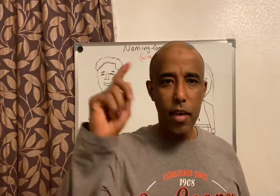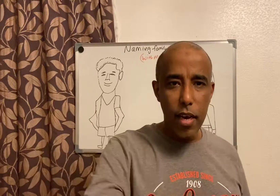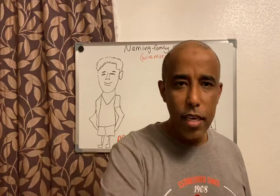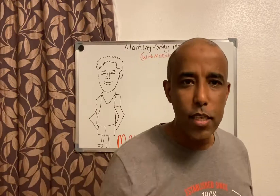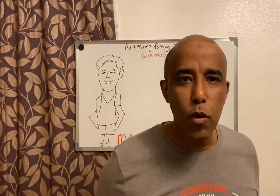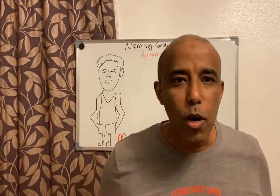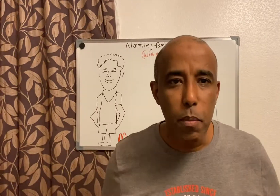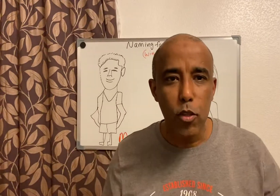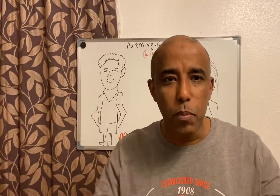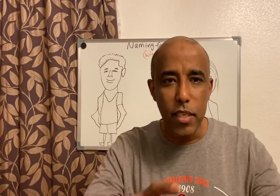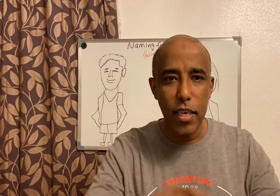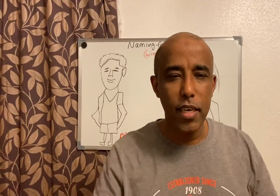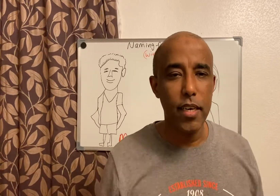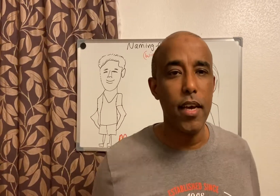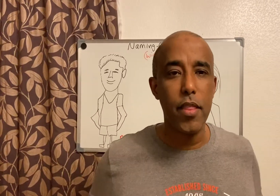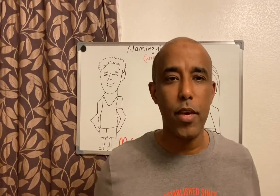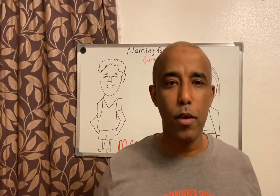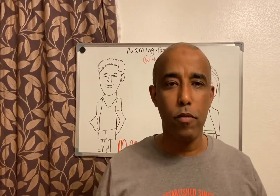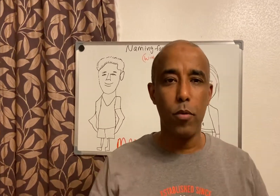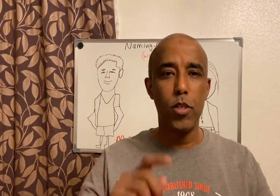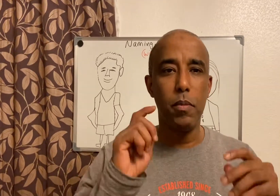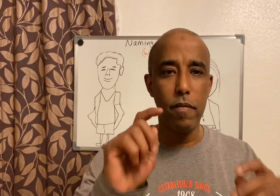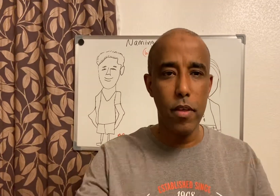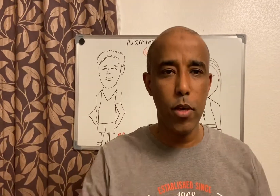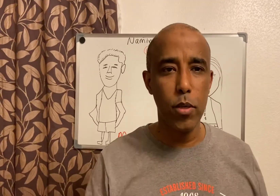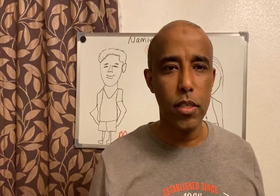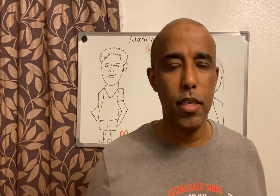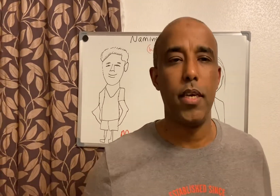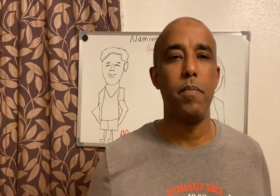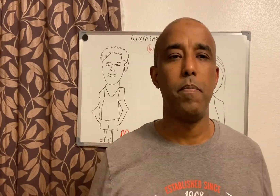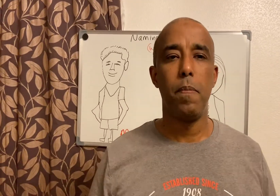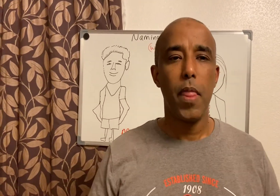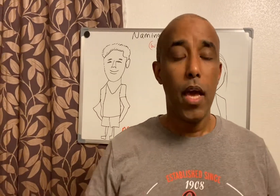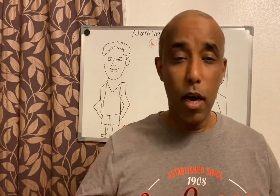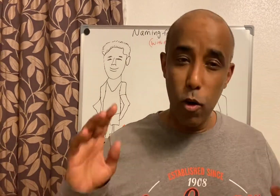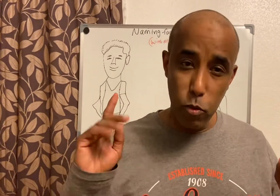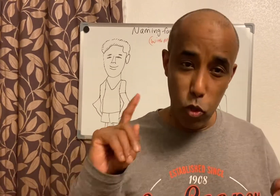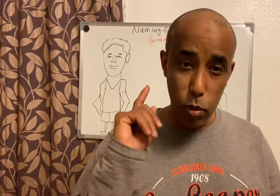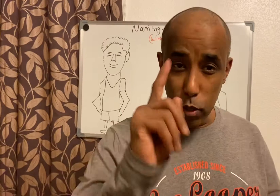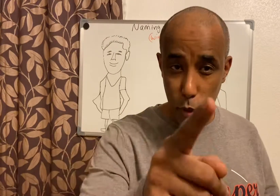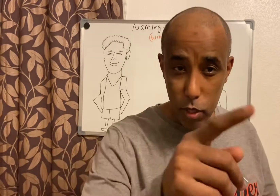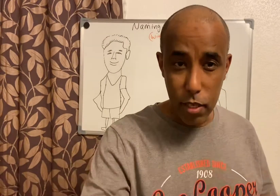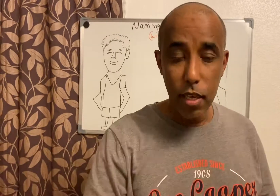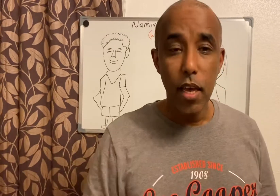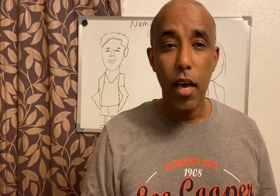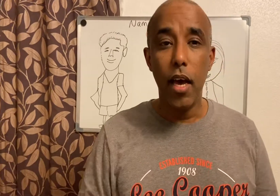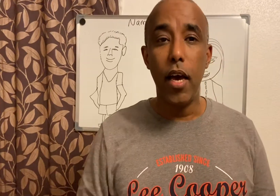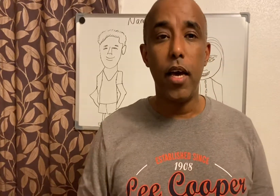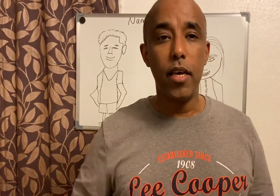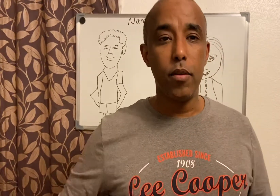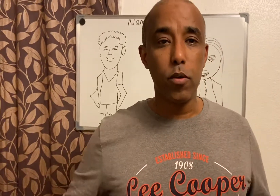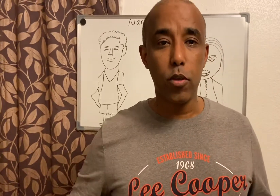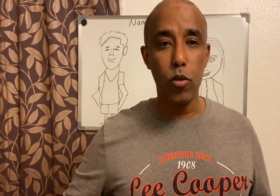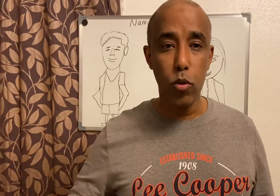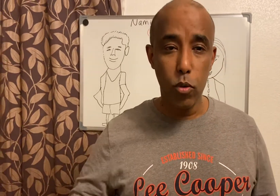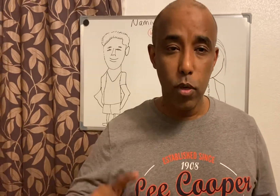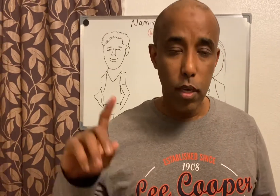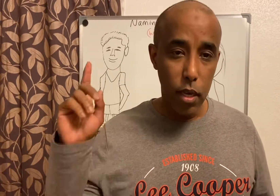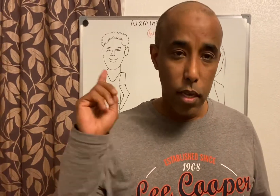Hey guys, welcome back to my channel. Thank you for watching my videos. I hope you're doing it good. And we're gonna do